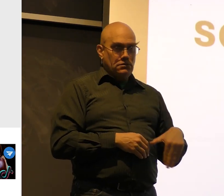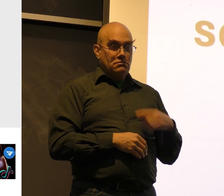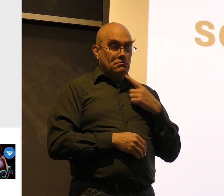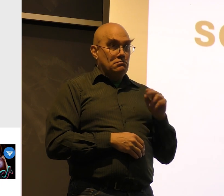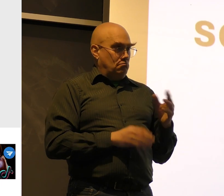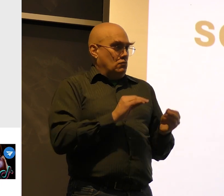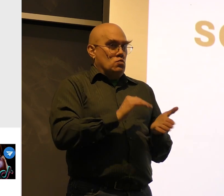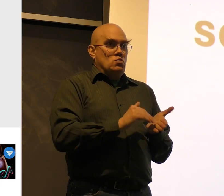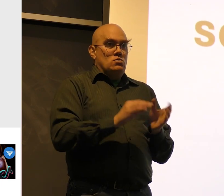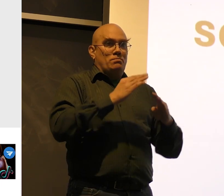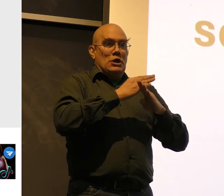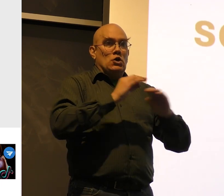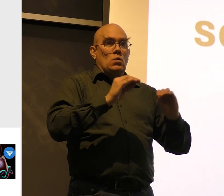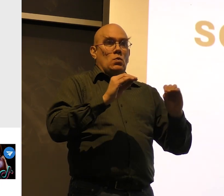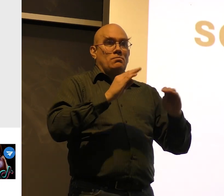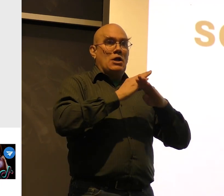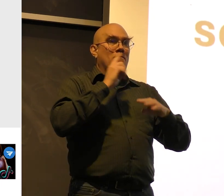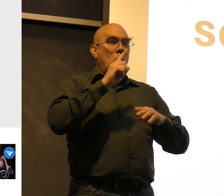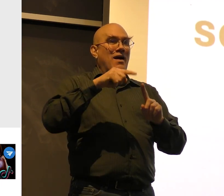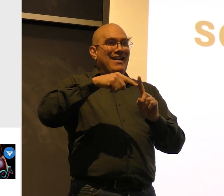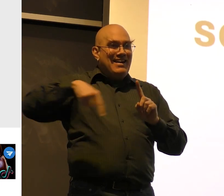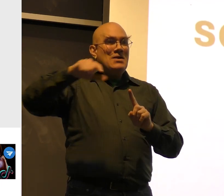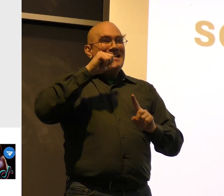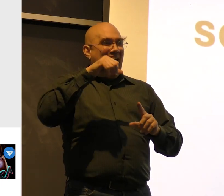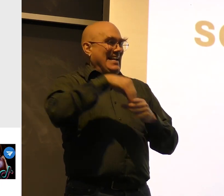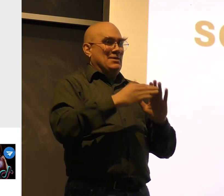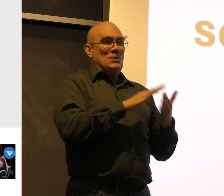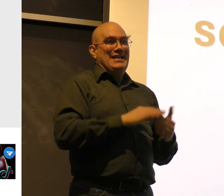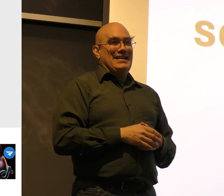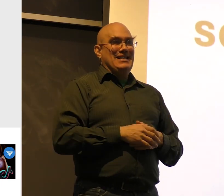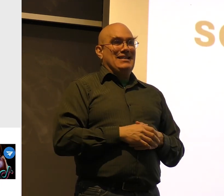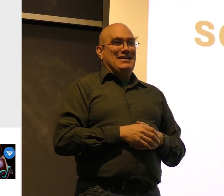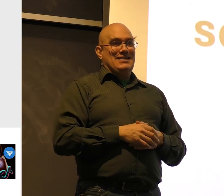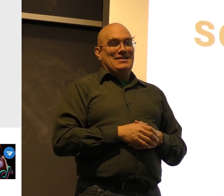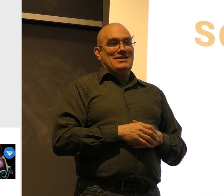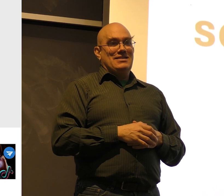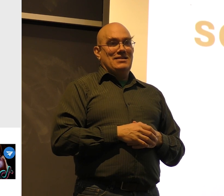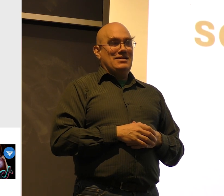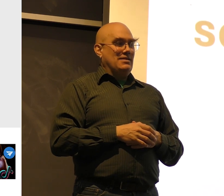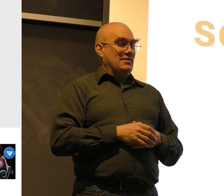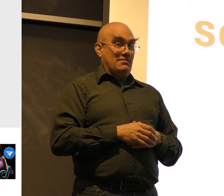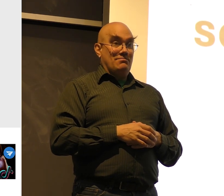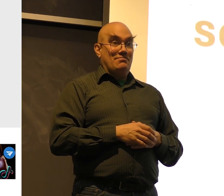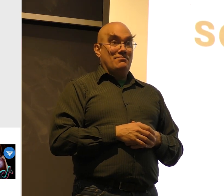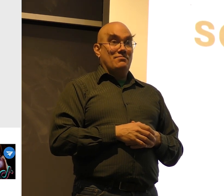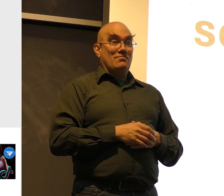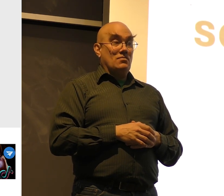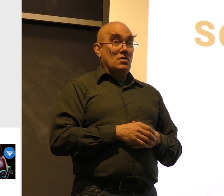language. Whereas if I try to do so, they might not be as receptive or not be able to engage, but there is no barrier for these content